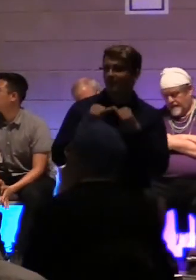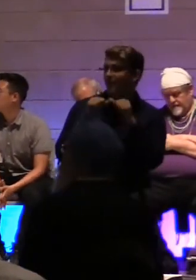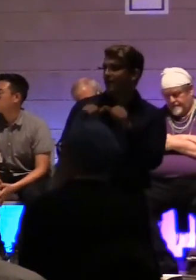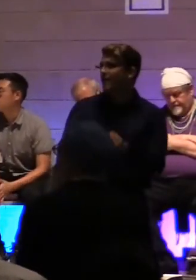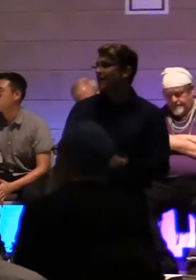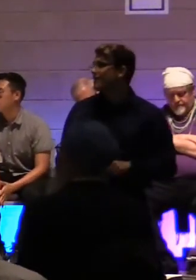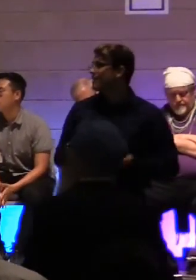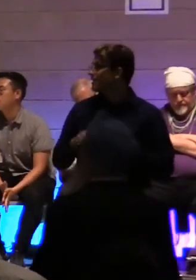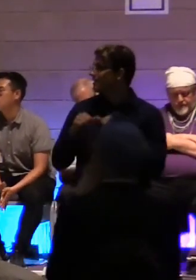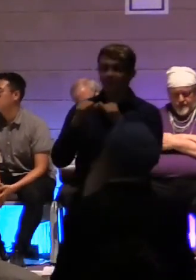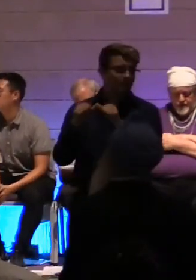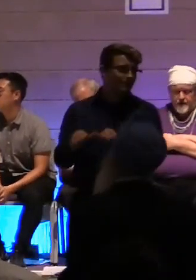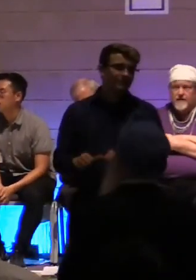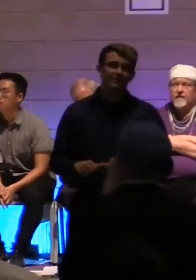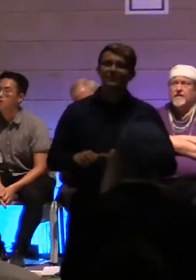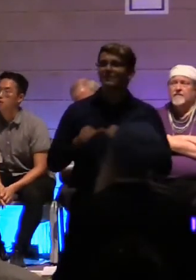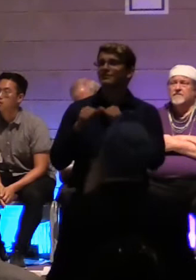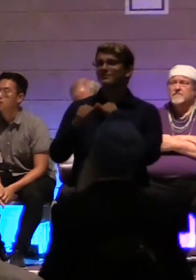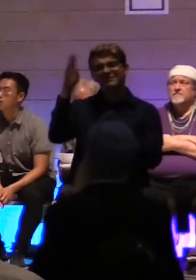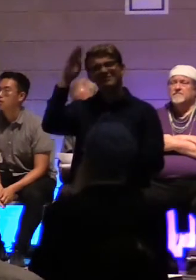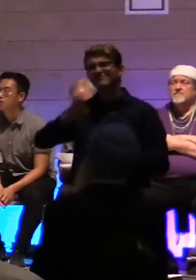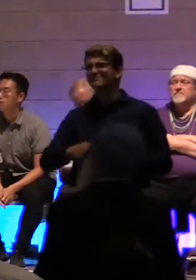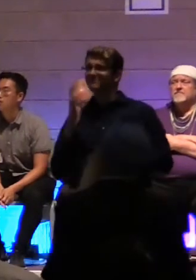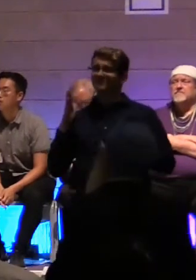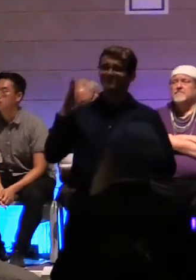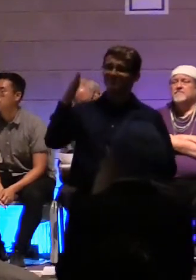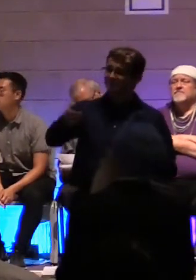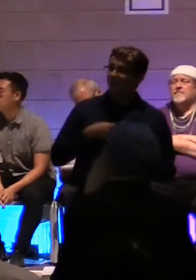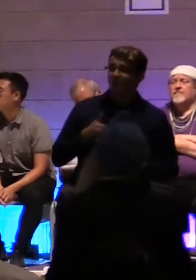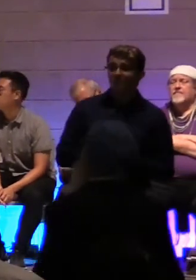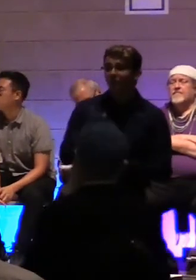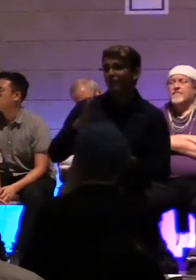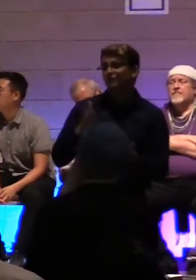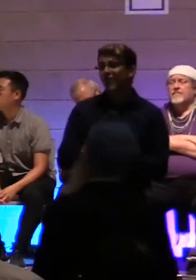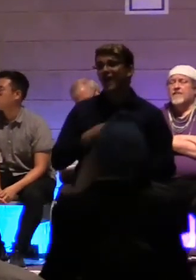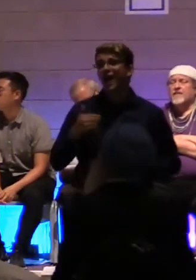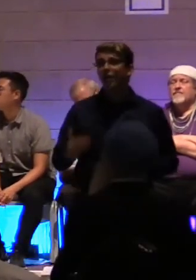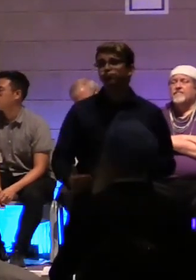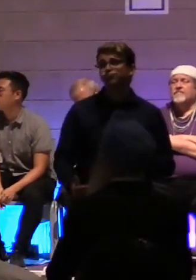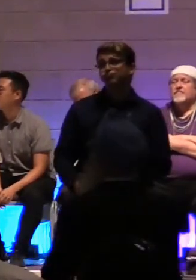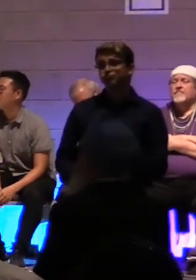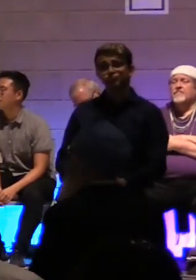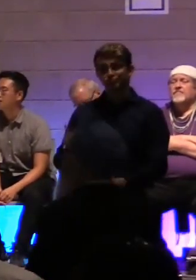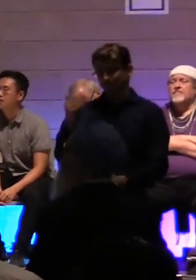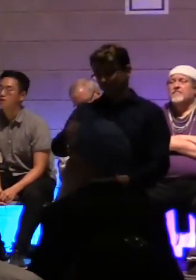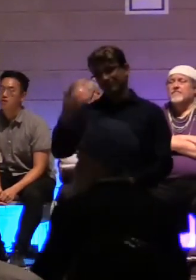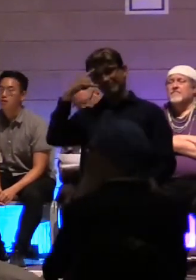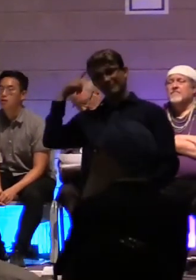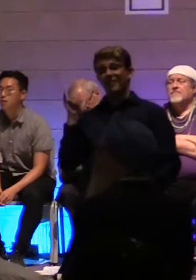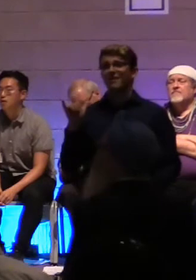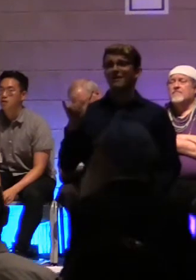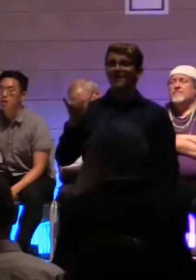come what may, I'll be okay. One more time. I survived it. Oh, come on, I need somebody who's